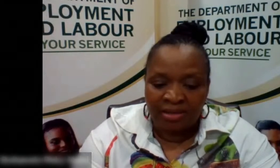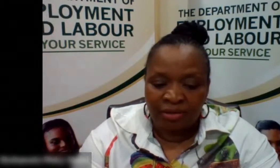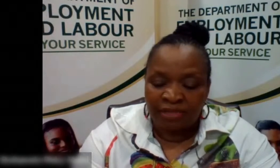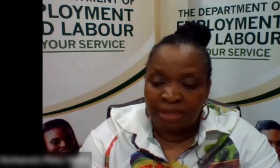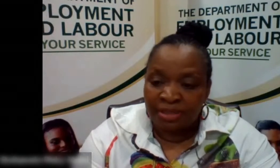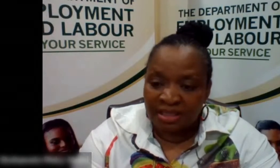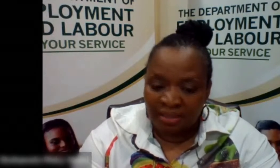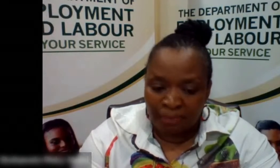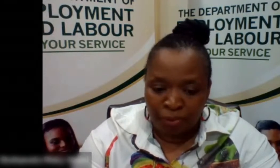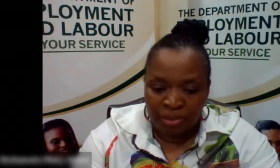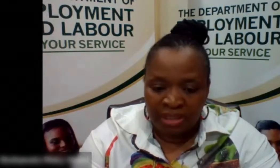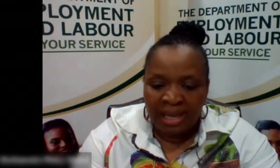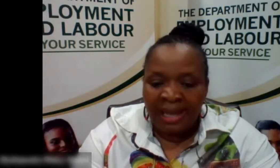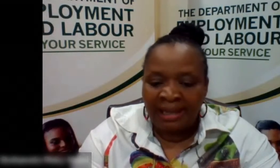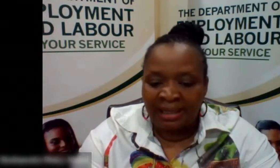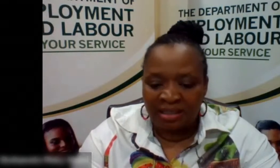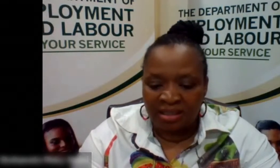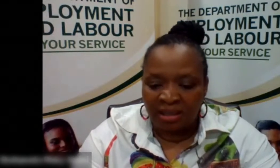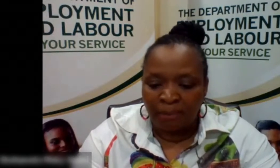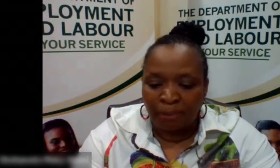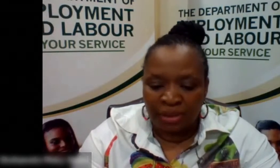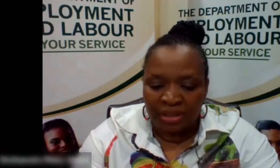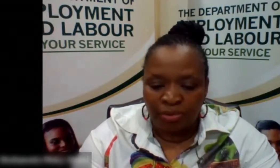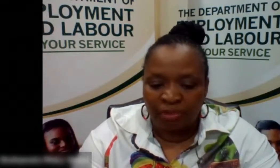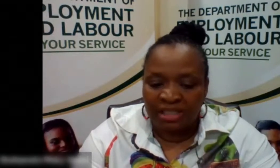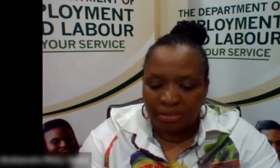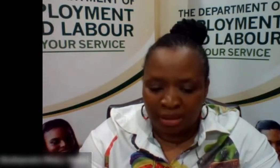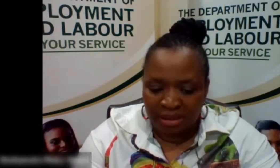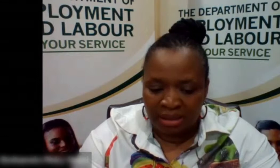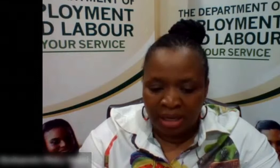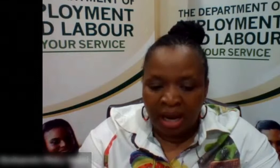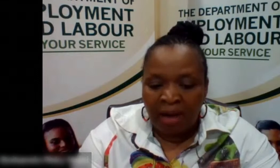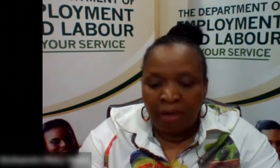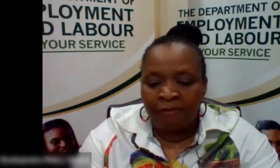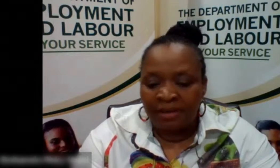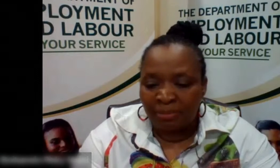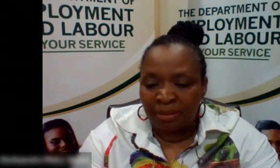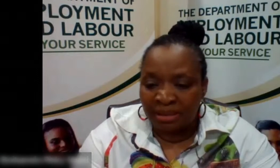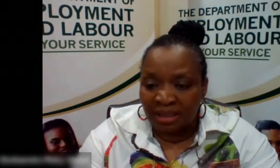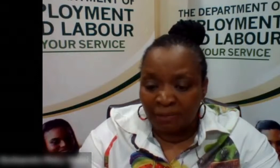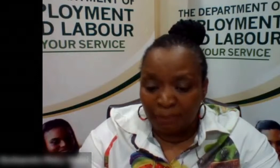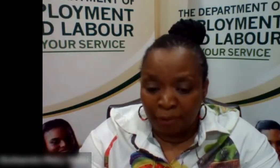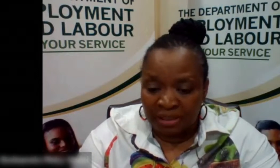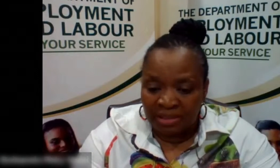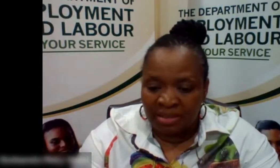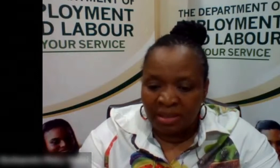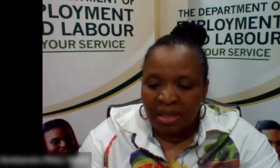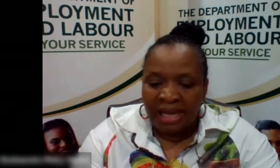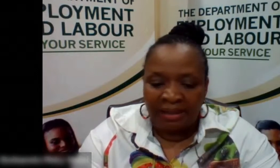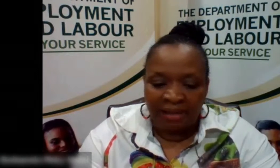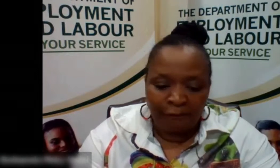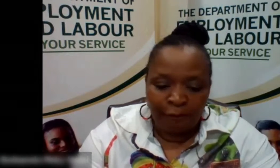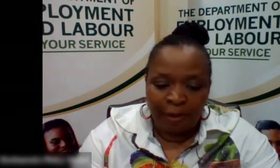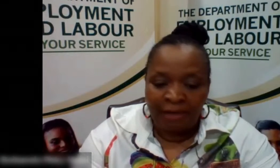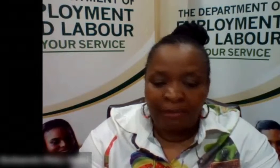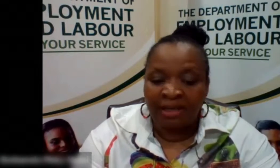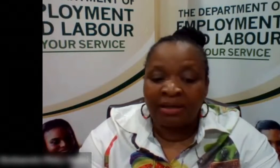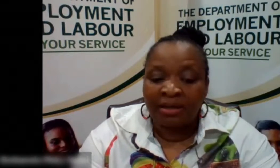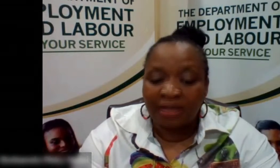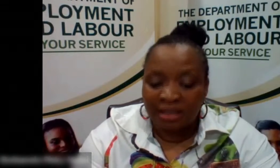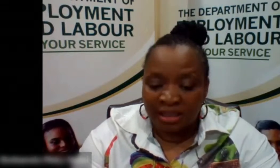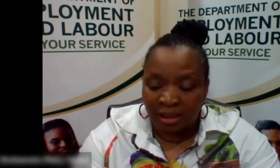signs of substance abuse and assisting employees with treatment are of fundamental importance and therefore have